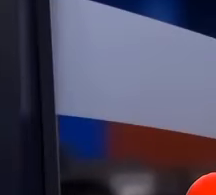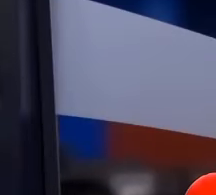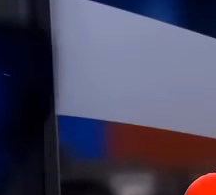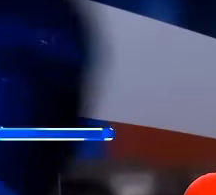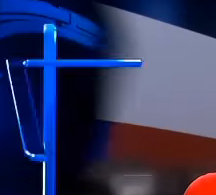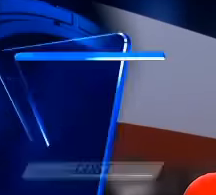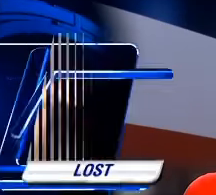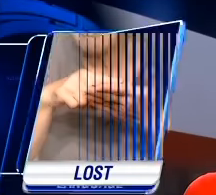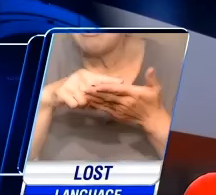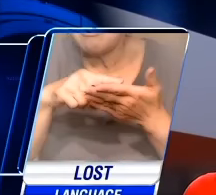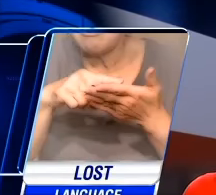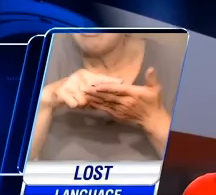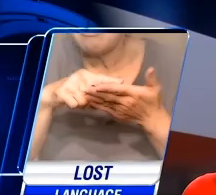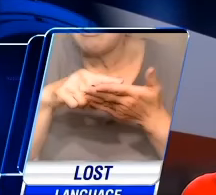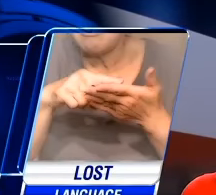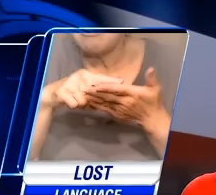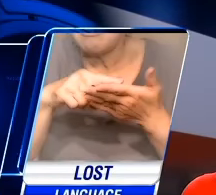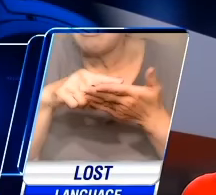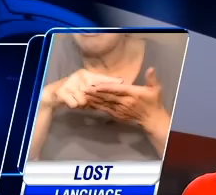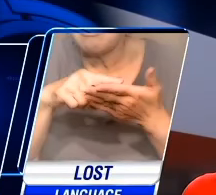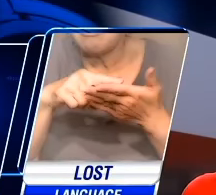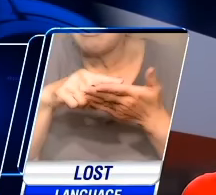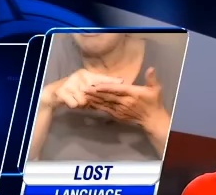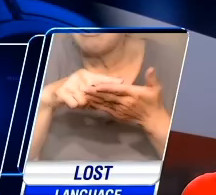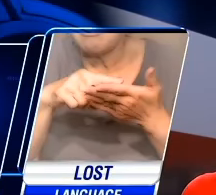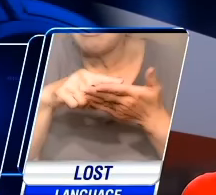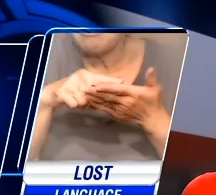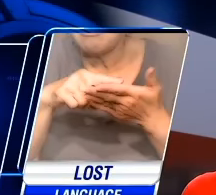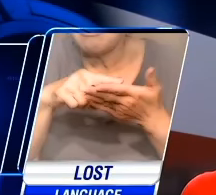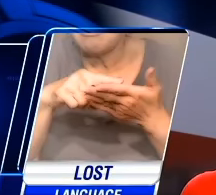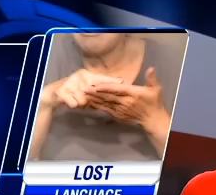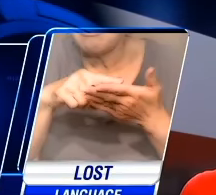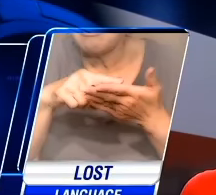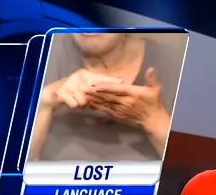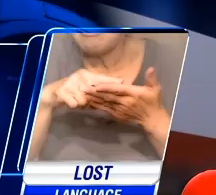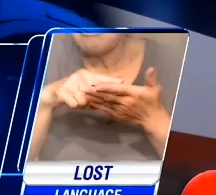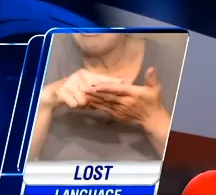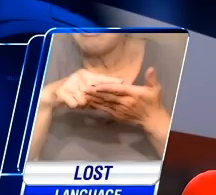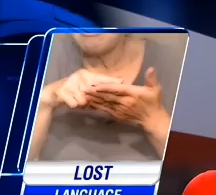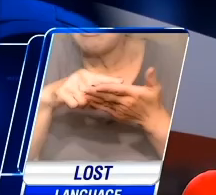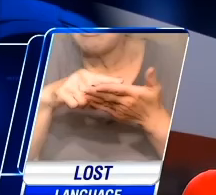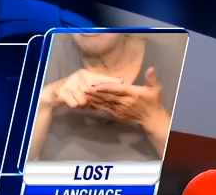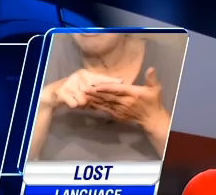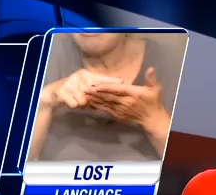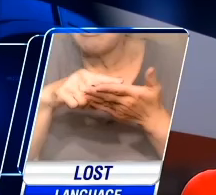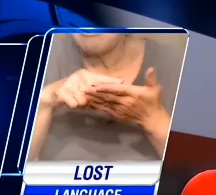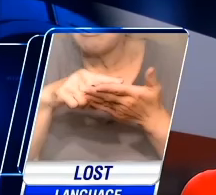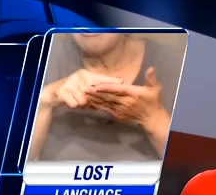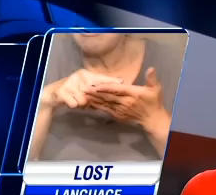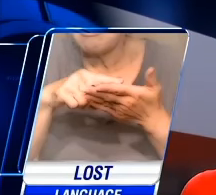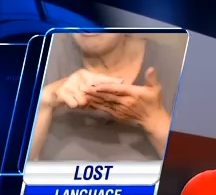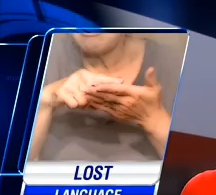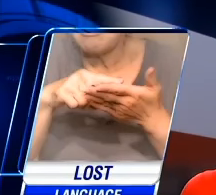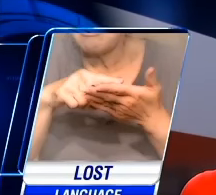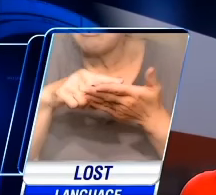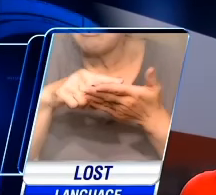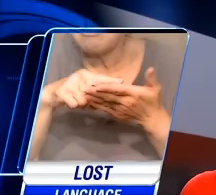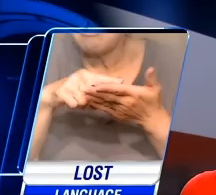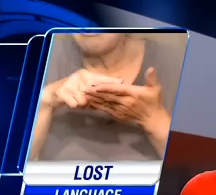An old language has become new again. A language for the deaf in Hawaii has been rediscovered and was shared with the larger deaf community for